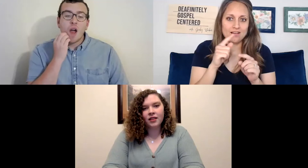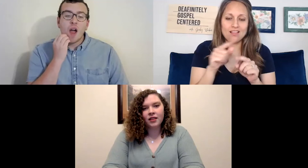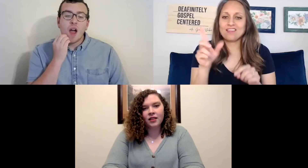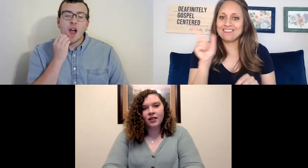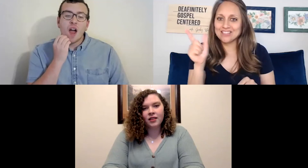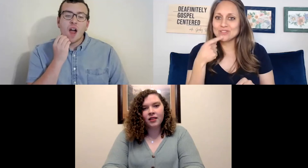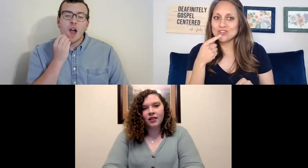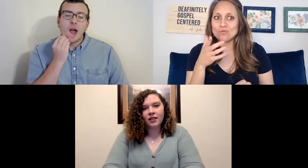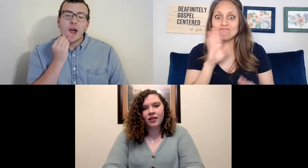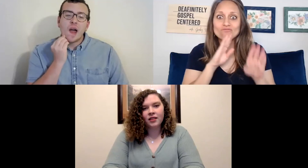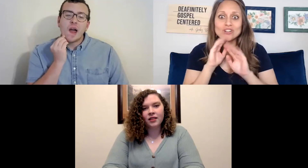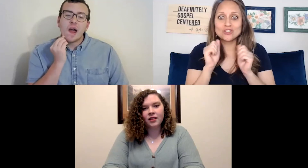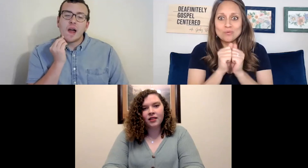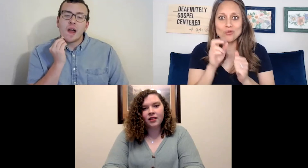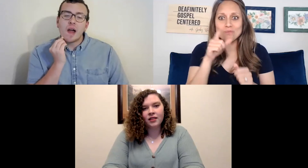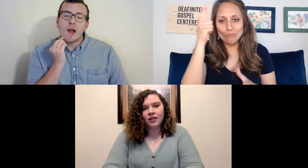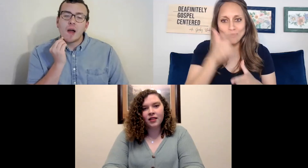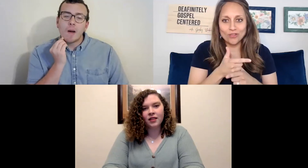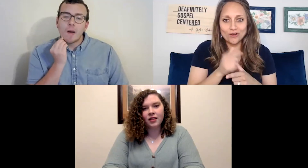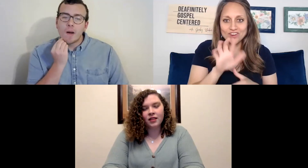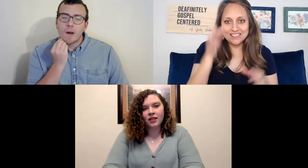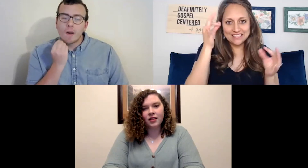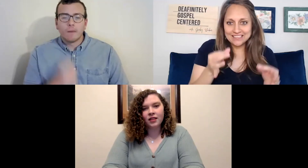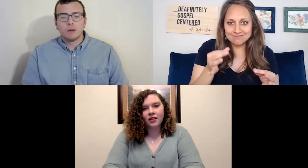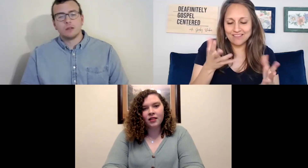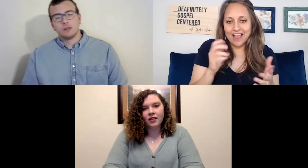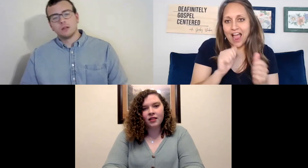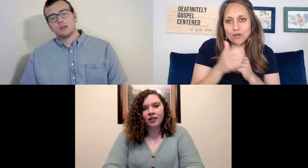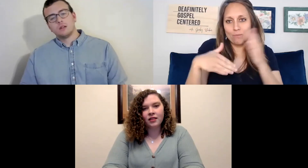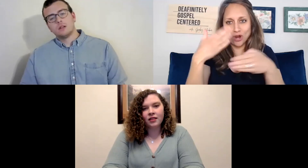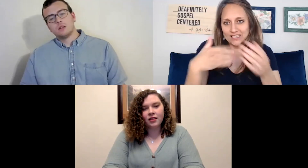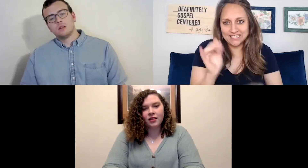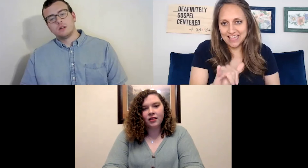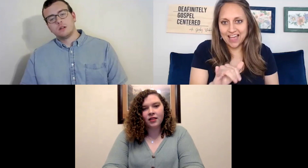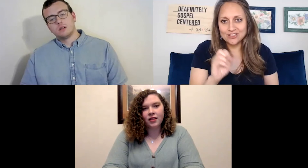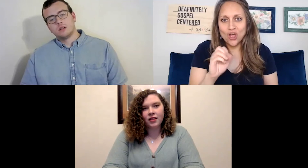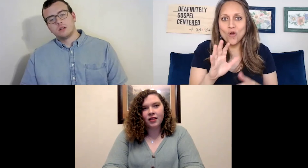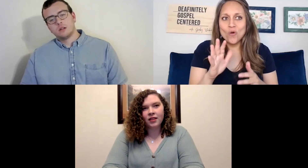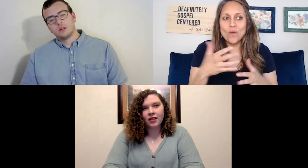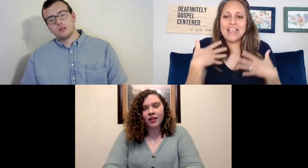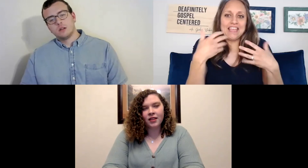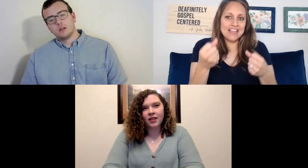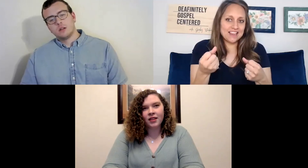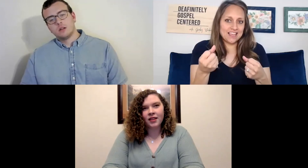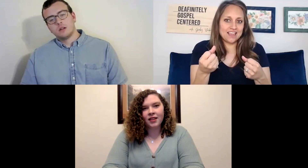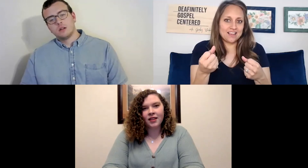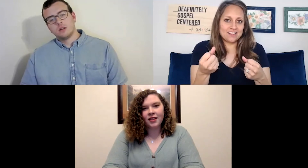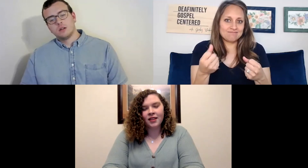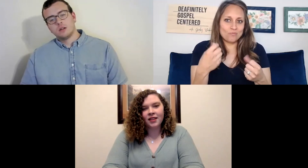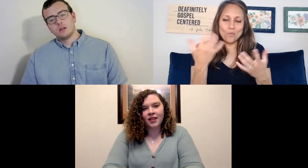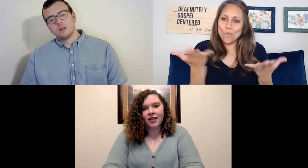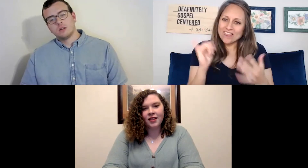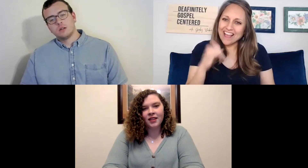you again. And Lexi, you were so frustrated with him for the decisions that he made. So how did you guys start that